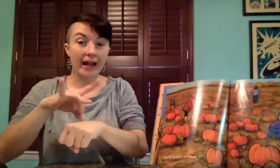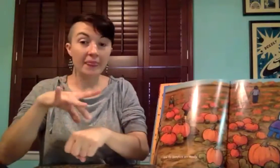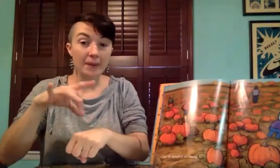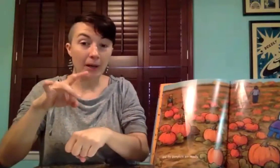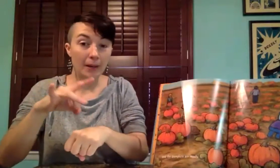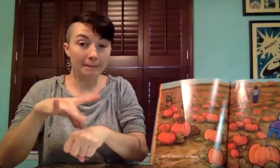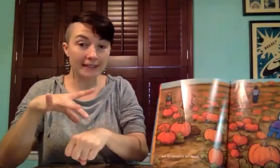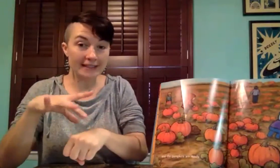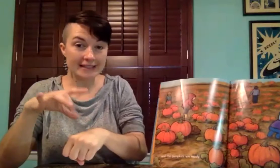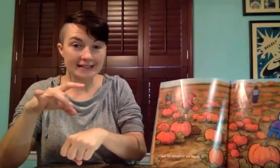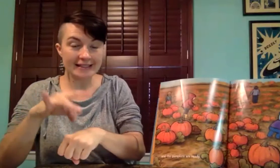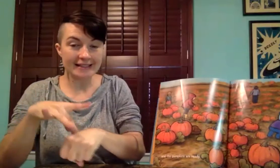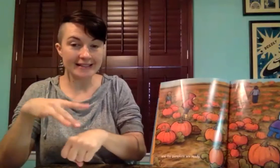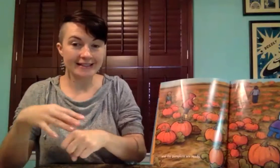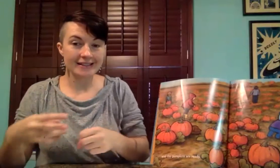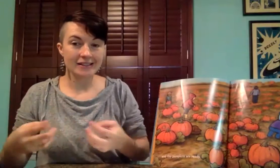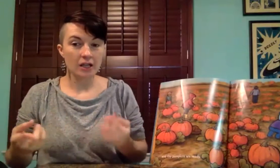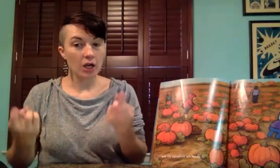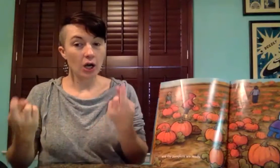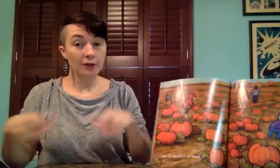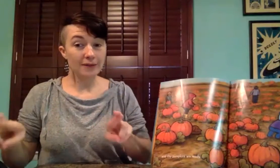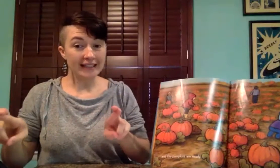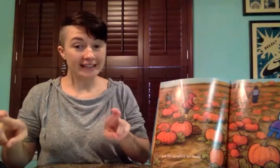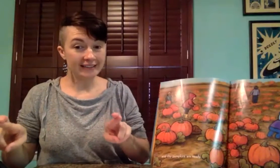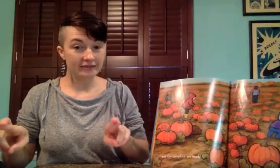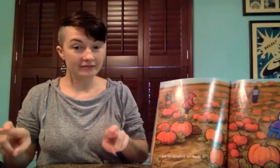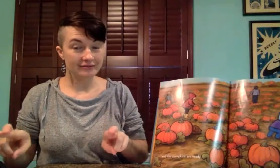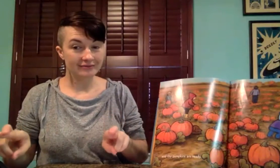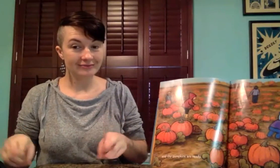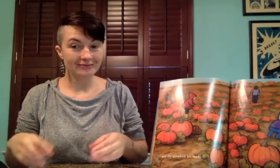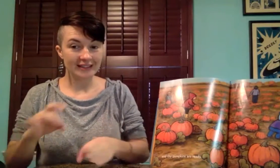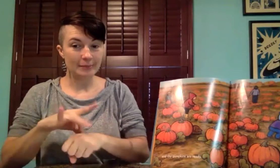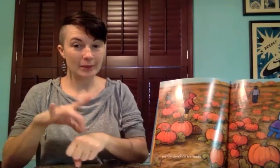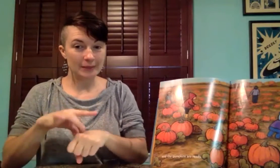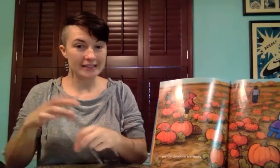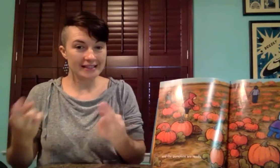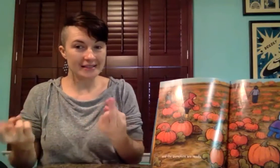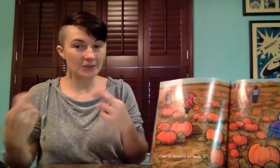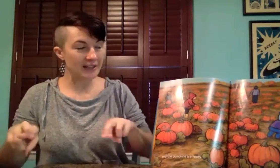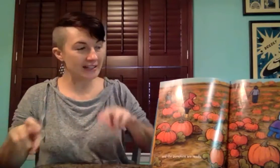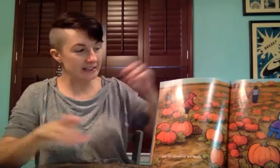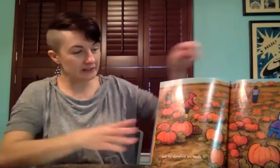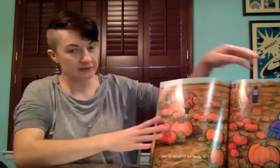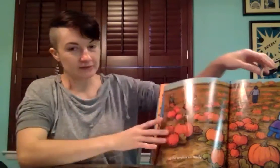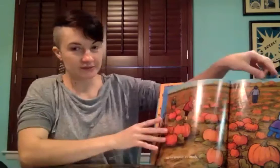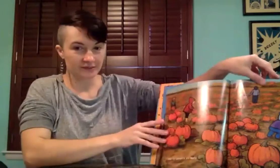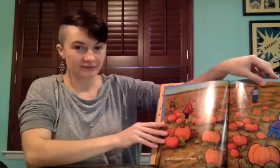And the pumpkins are ready. And the pumpkins are ready.